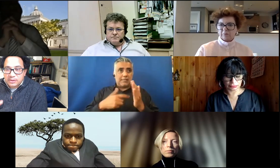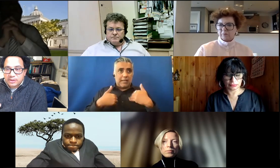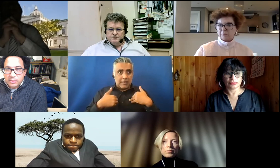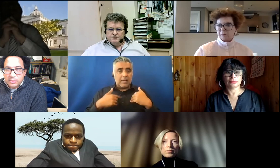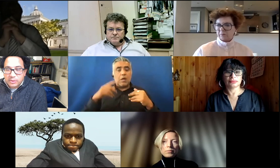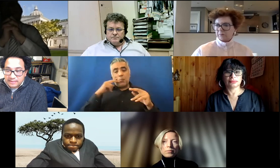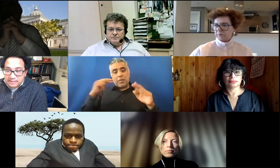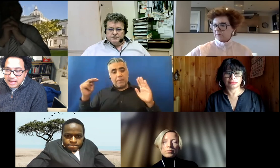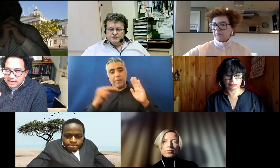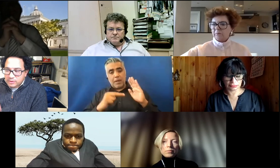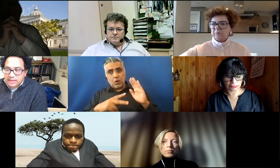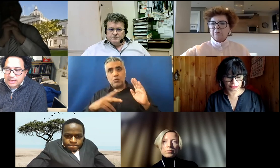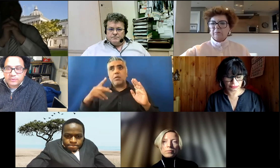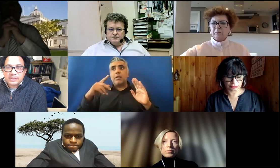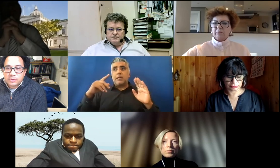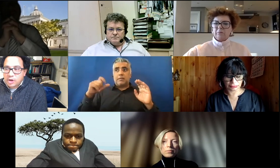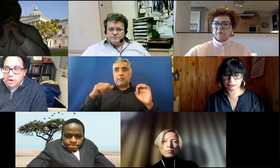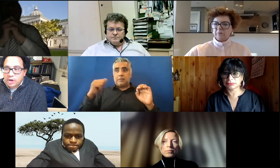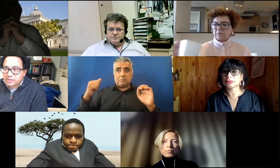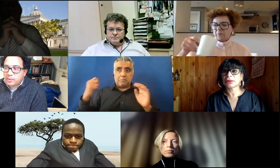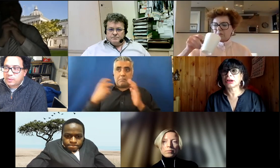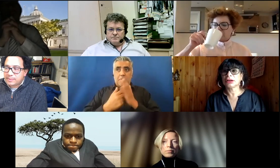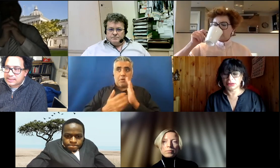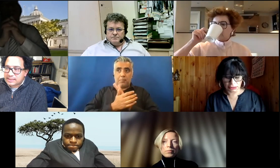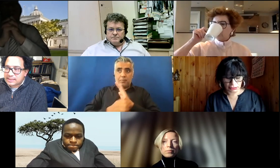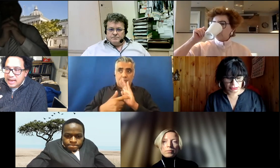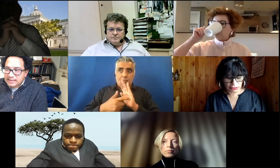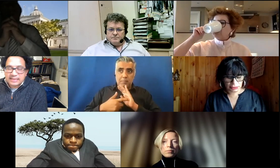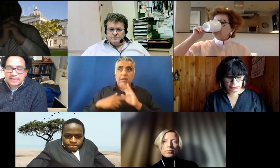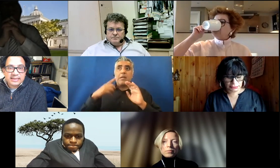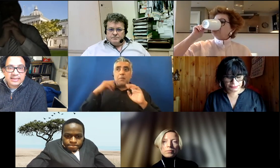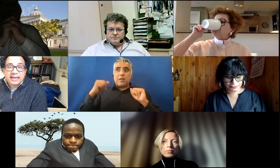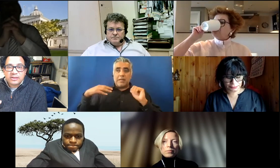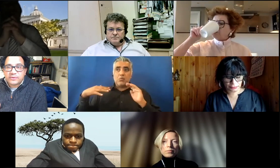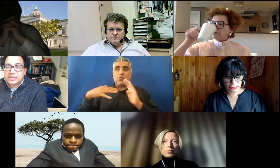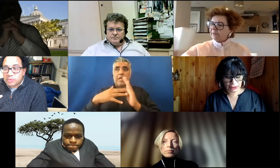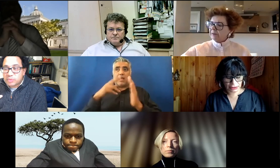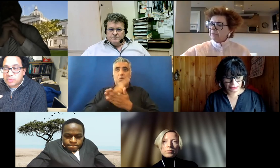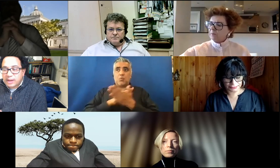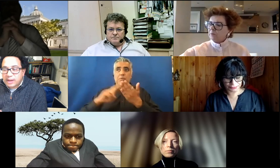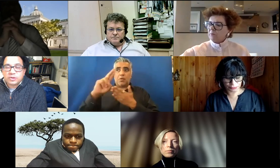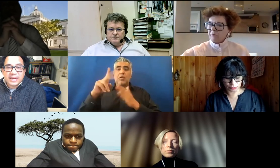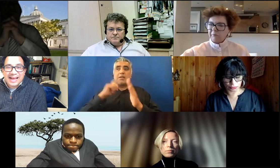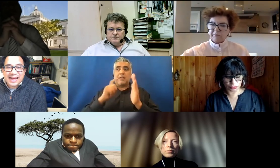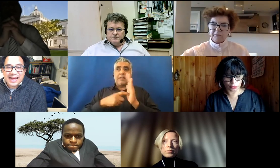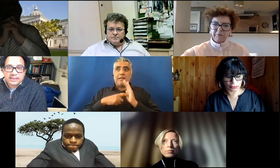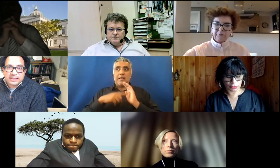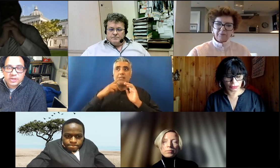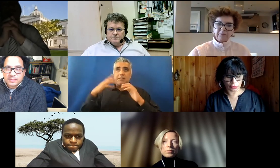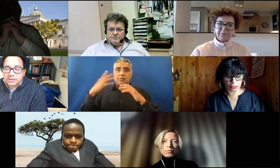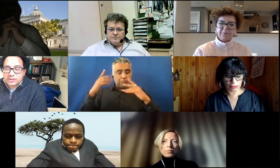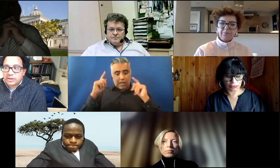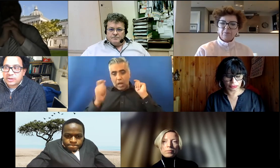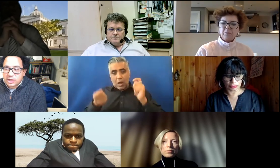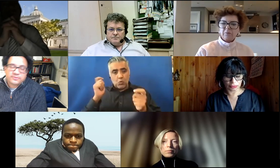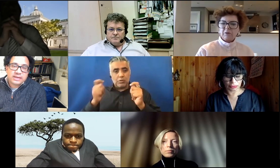can look at that then, and if your kid fulfills the core competence requirements and they can study, the university is required to make unlimited adjustments